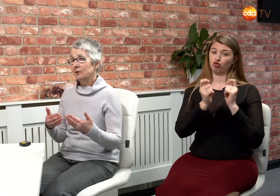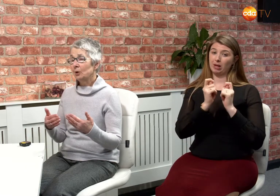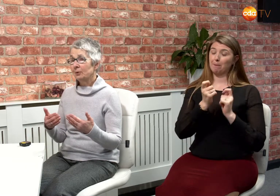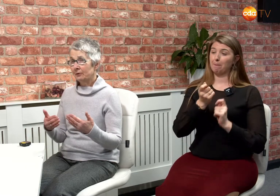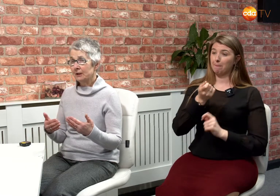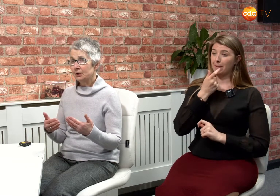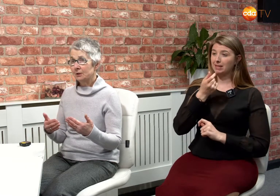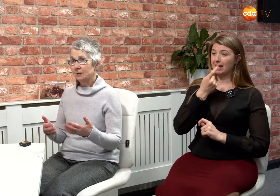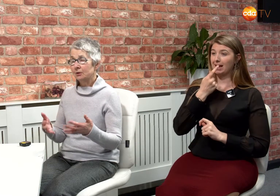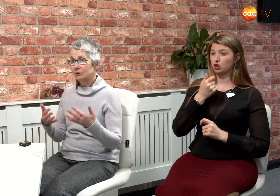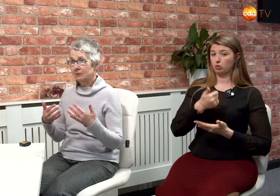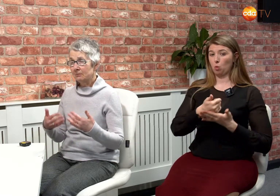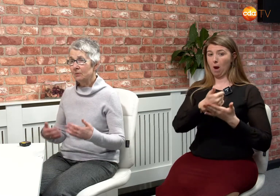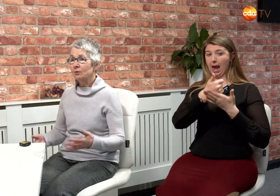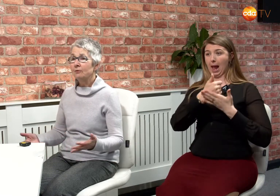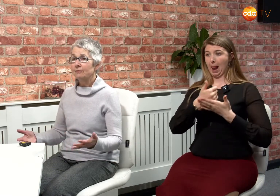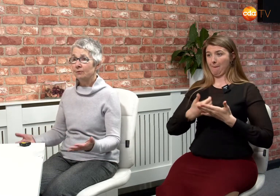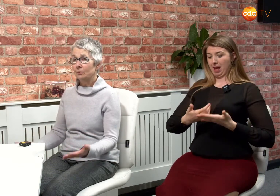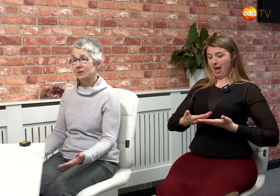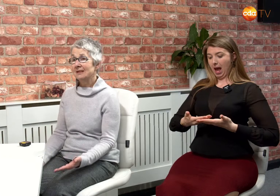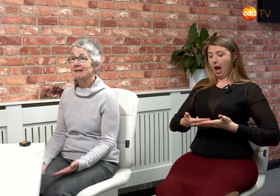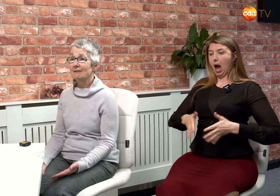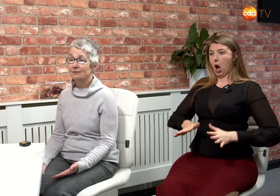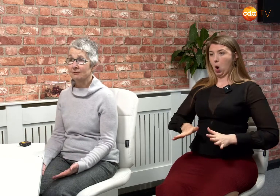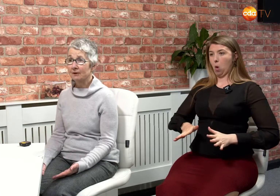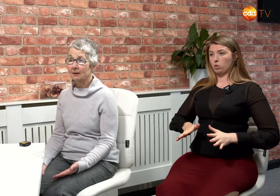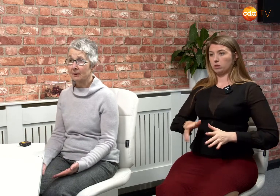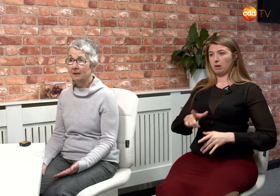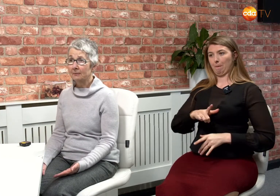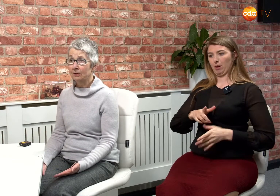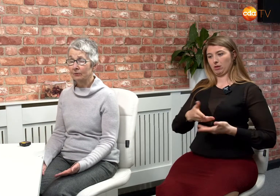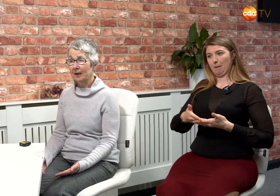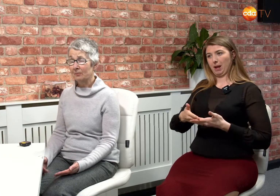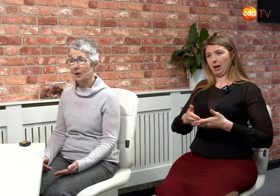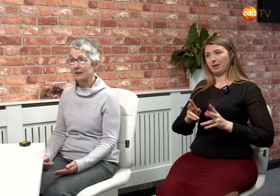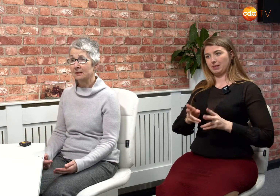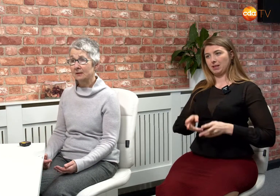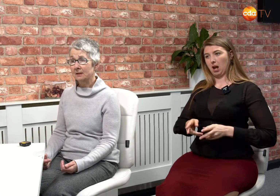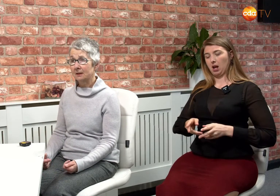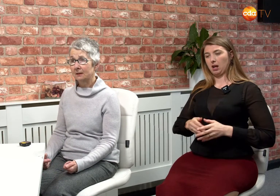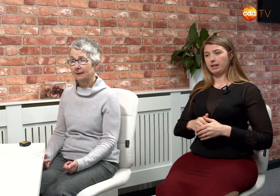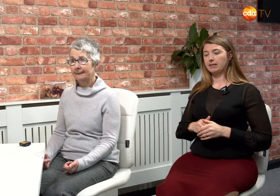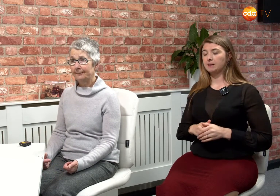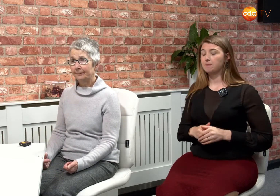whether they have an operation to remove what is left of their baby or their